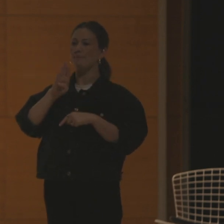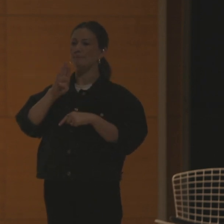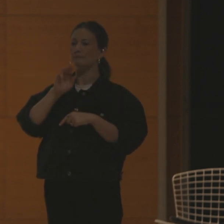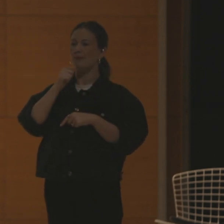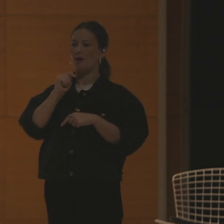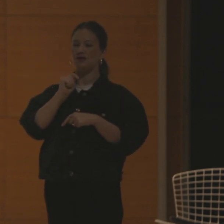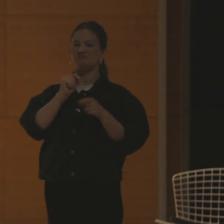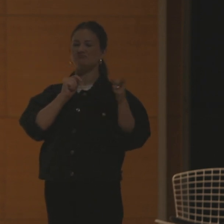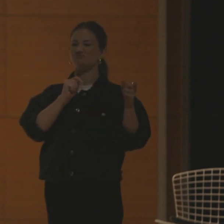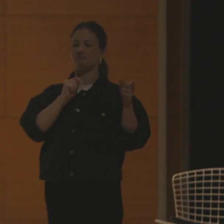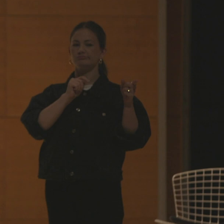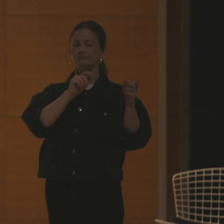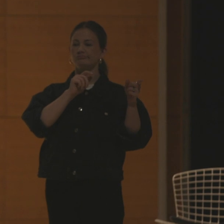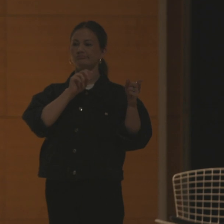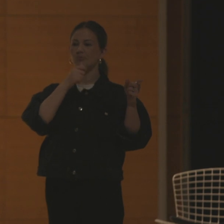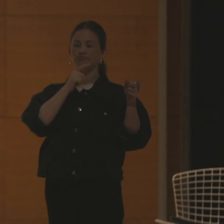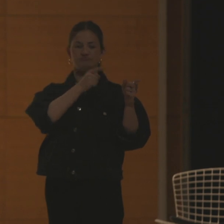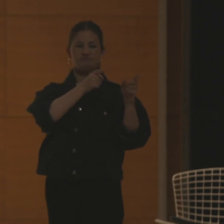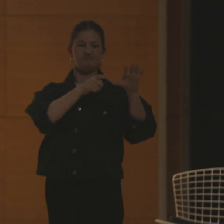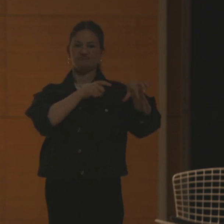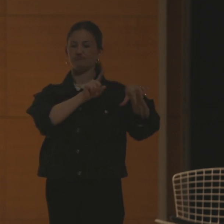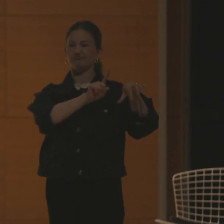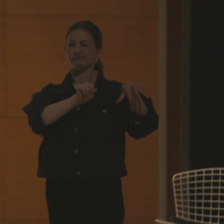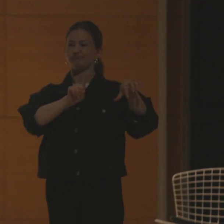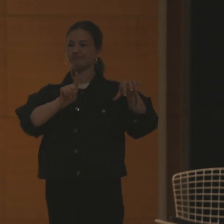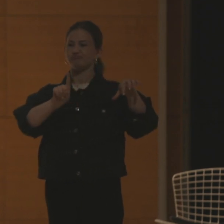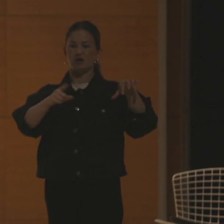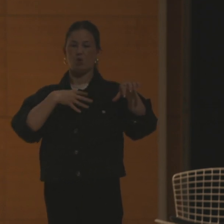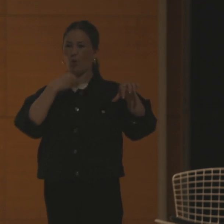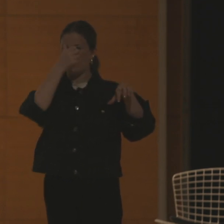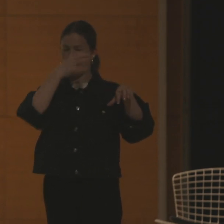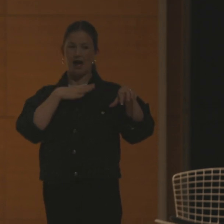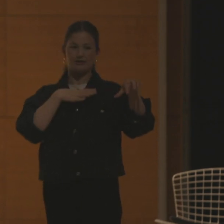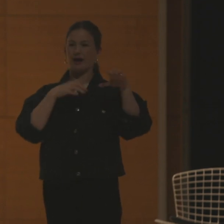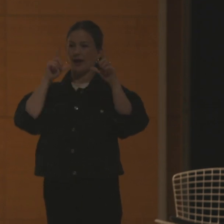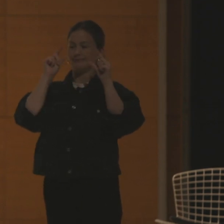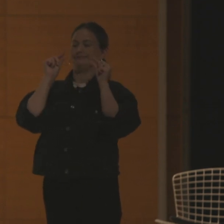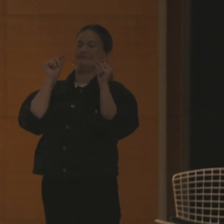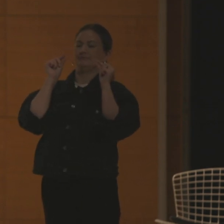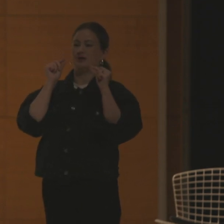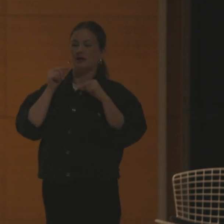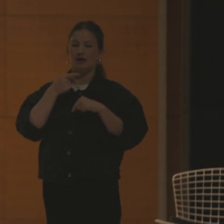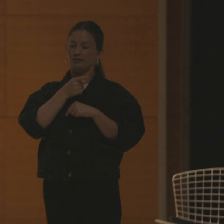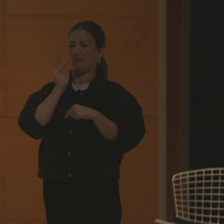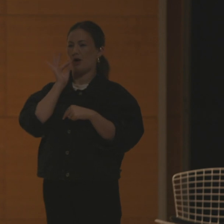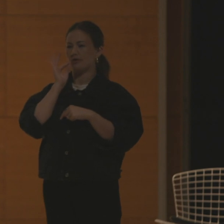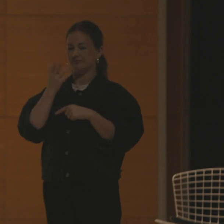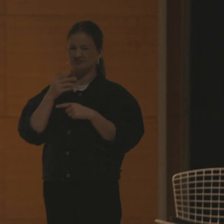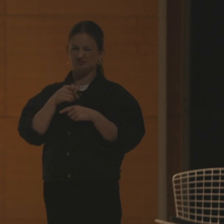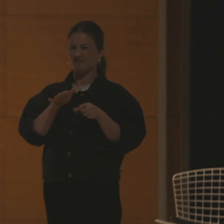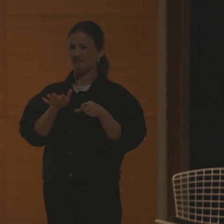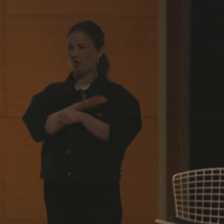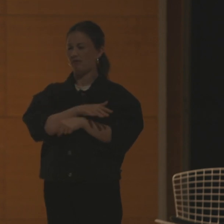Rab, this white guy with a wide mouth and eyes that closed up when he laughed, sold pot. He was all no bullshit, too. I had asked